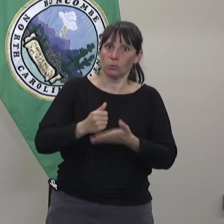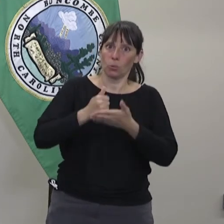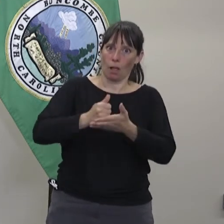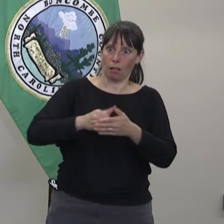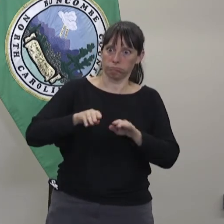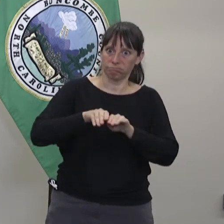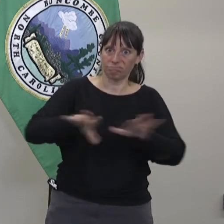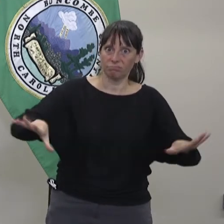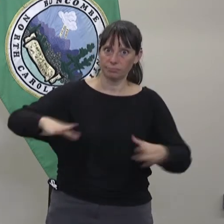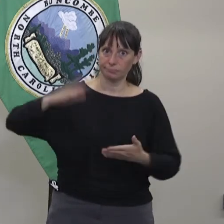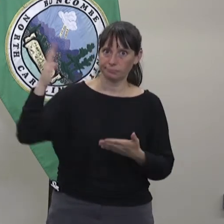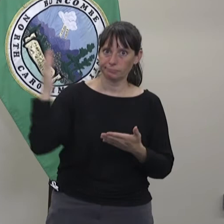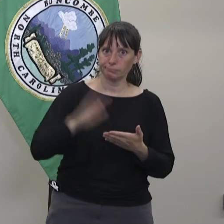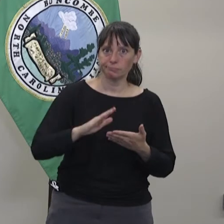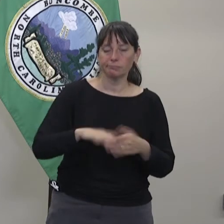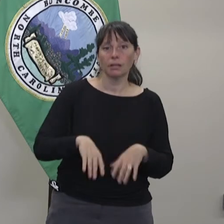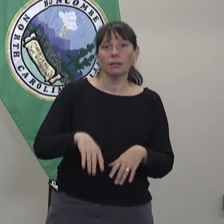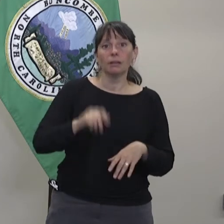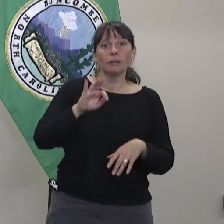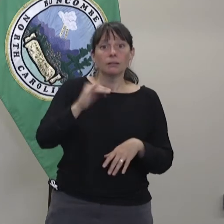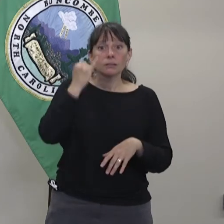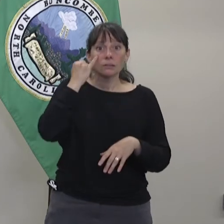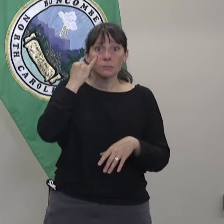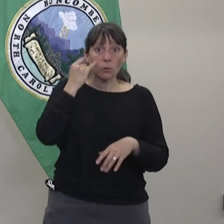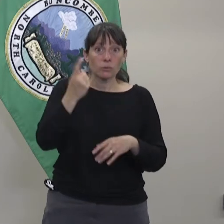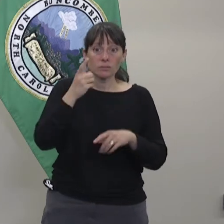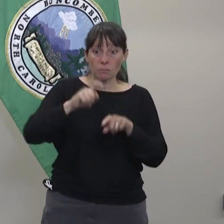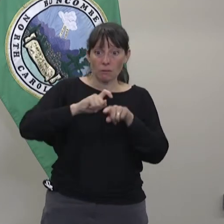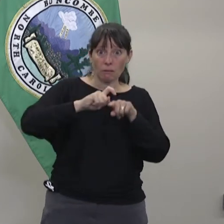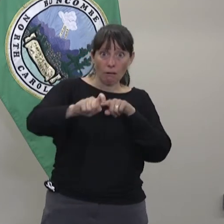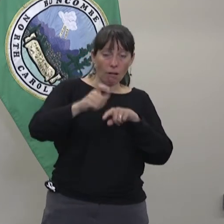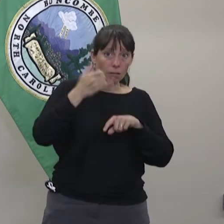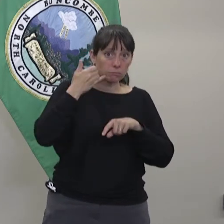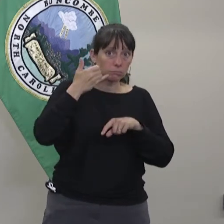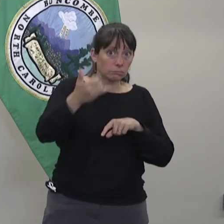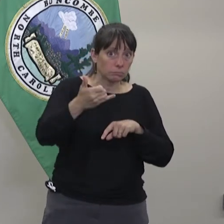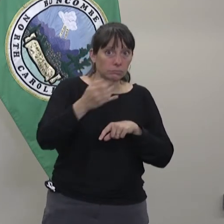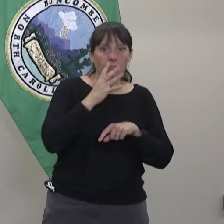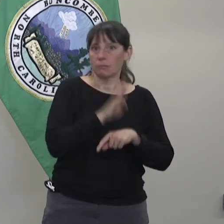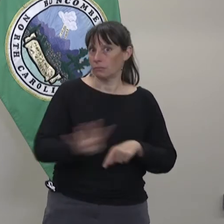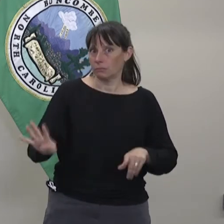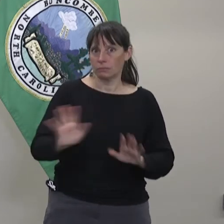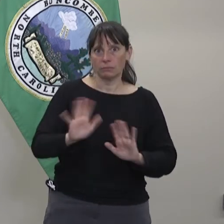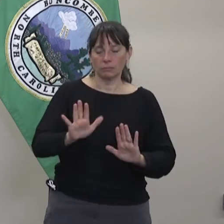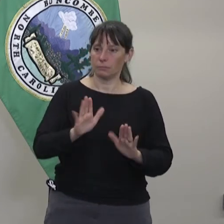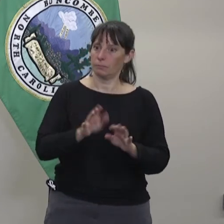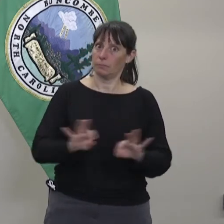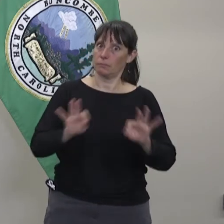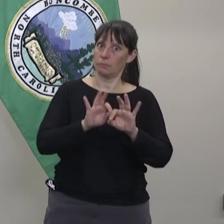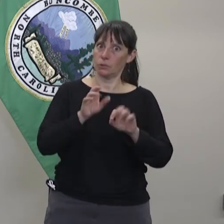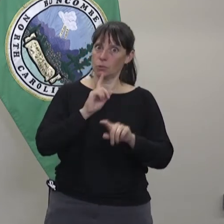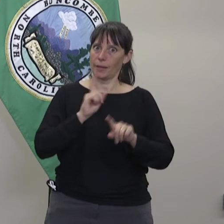because the team is trying to provide important information to you about your risk and your health.